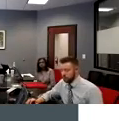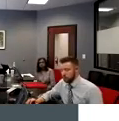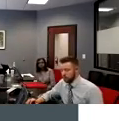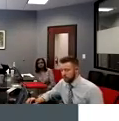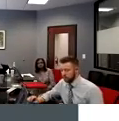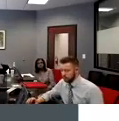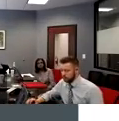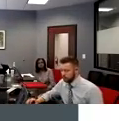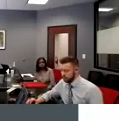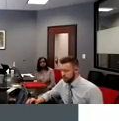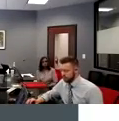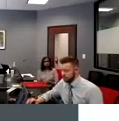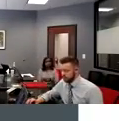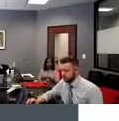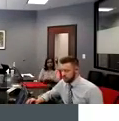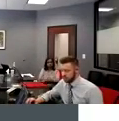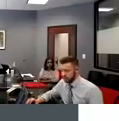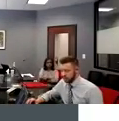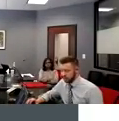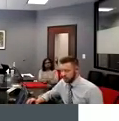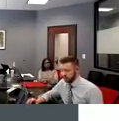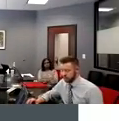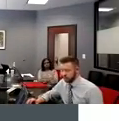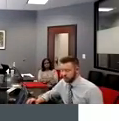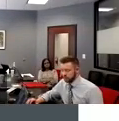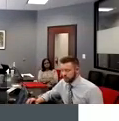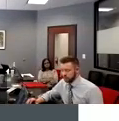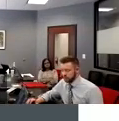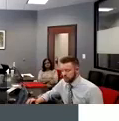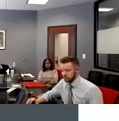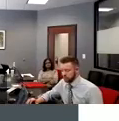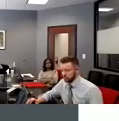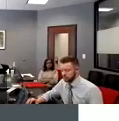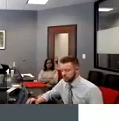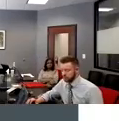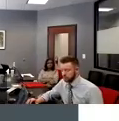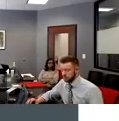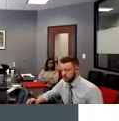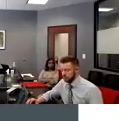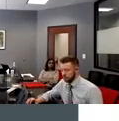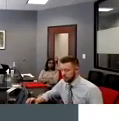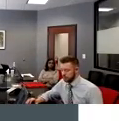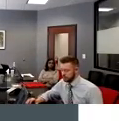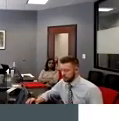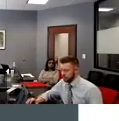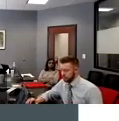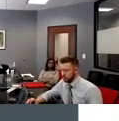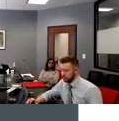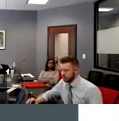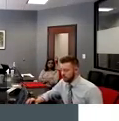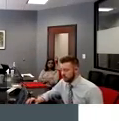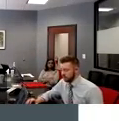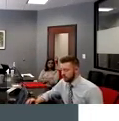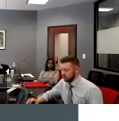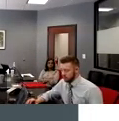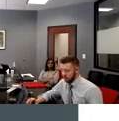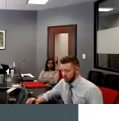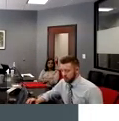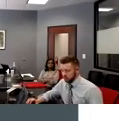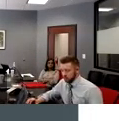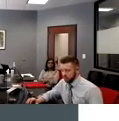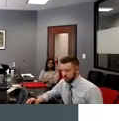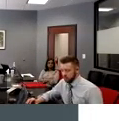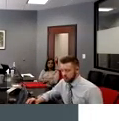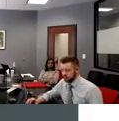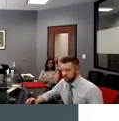vegetation. We would look to remove the fences and clean the vegetation to improve visibility and get more eyes on the trail. The ultimate